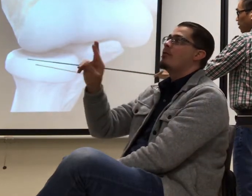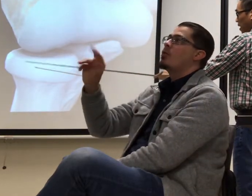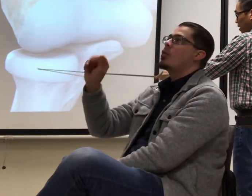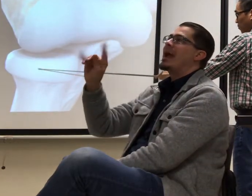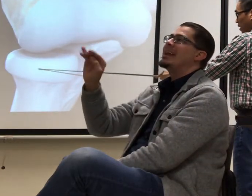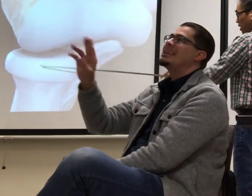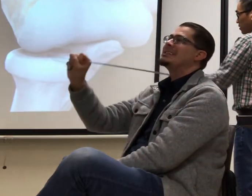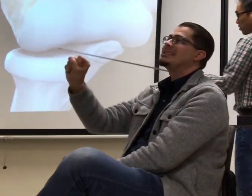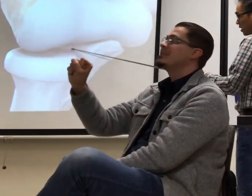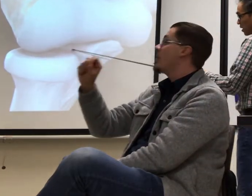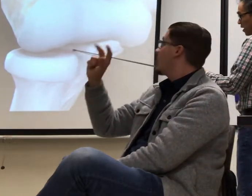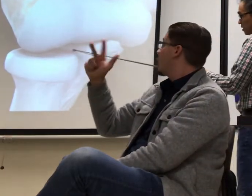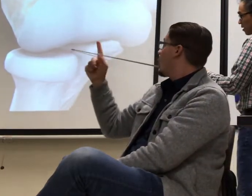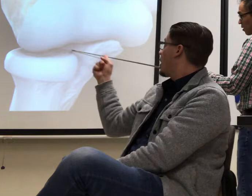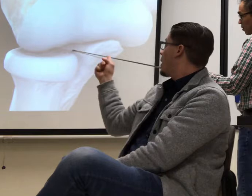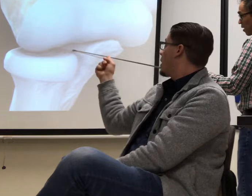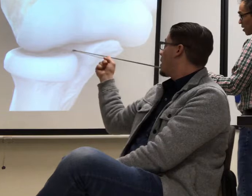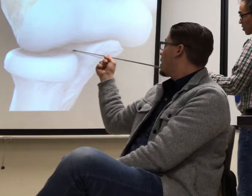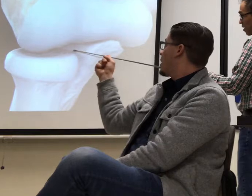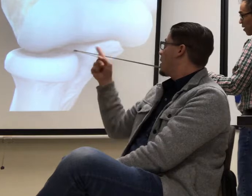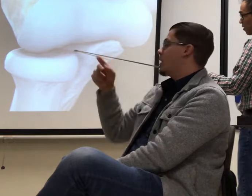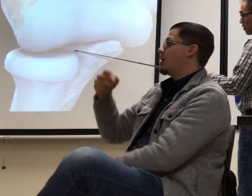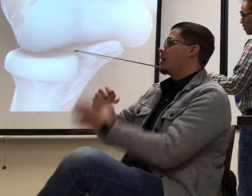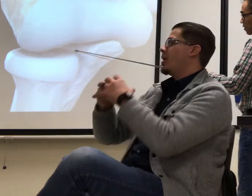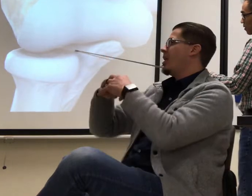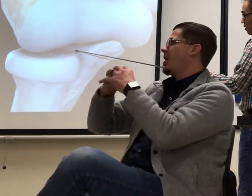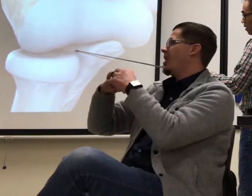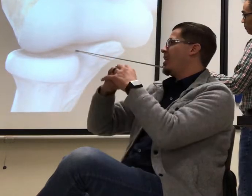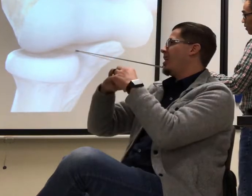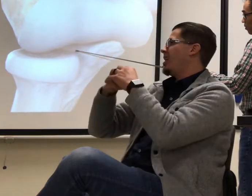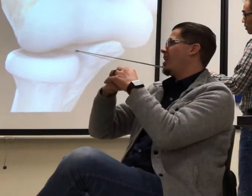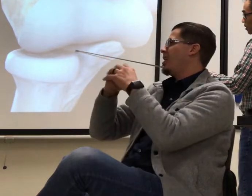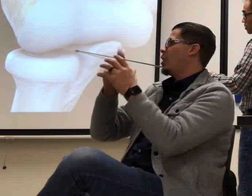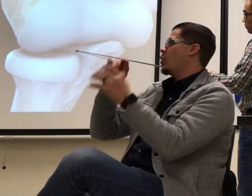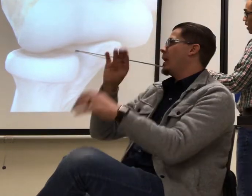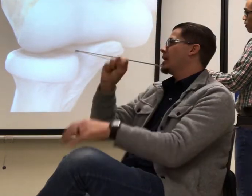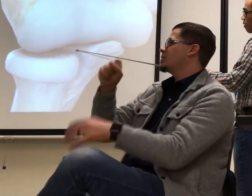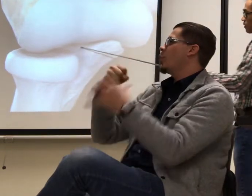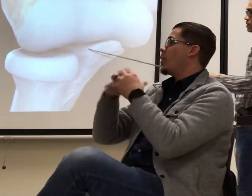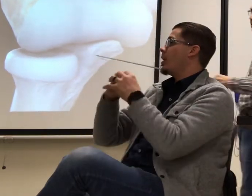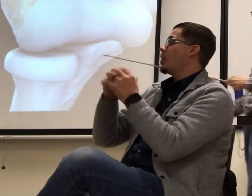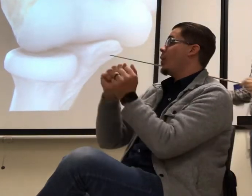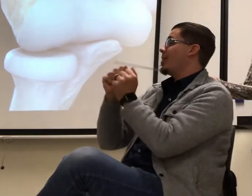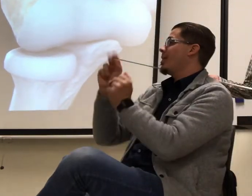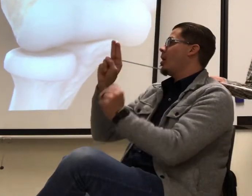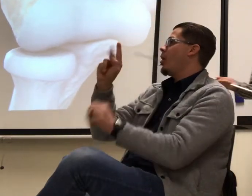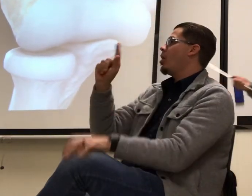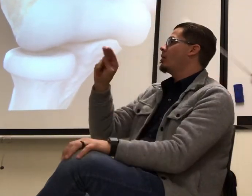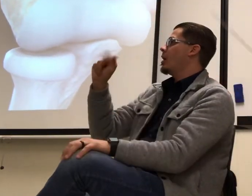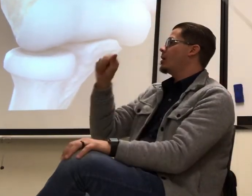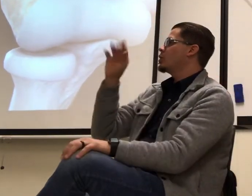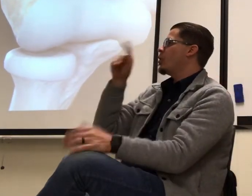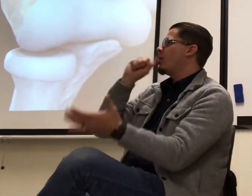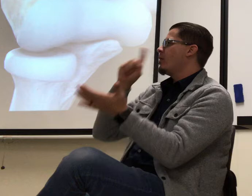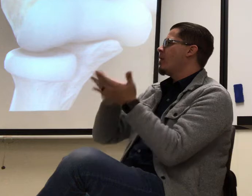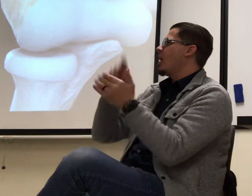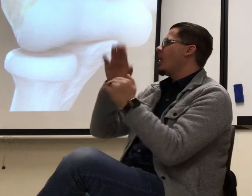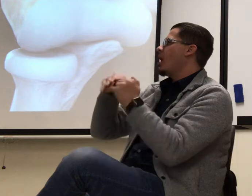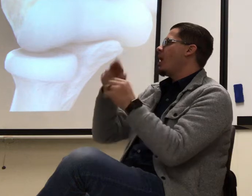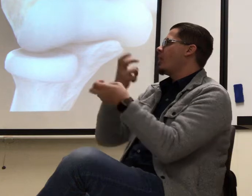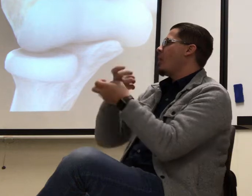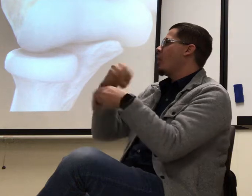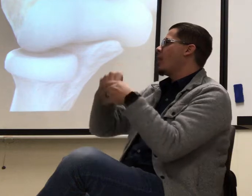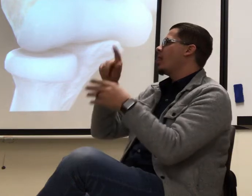one, head of radius, articulates in the little notch there of the ulna. So find all these things on the bones in the